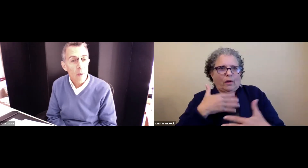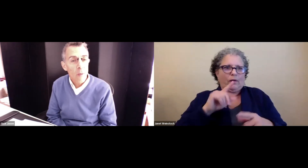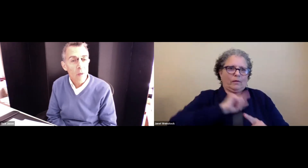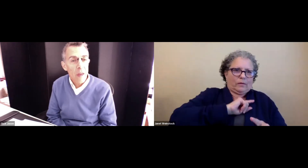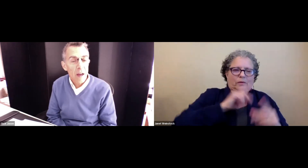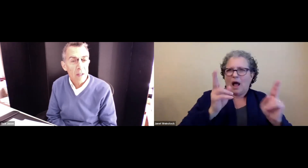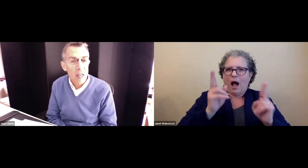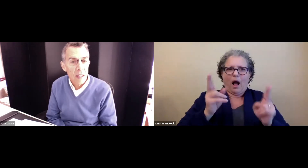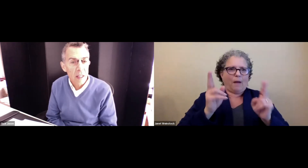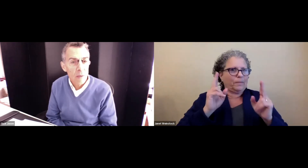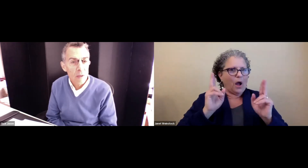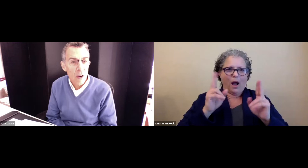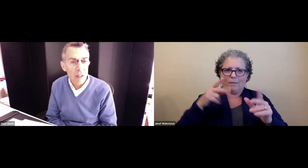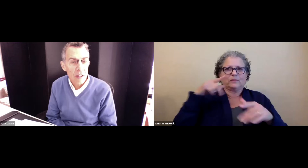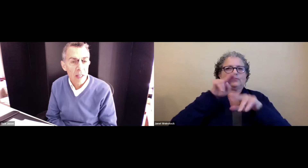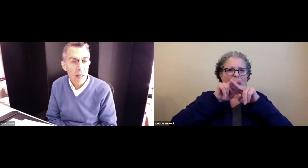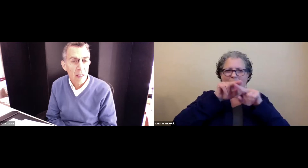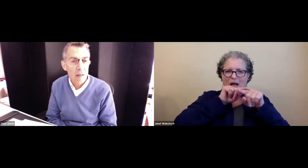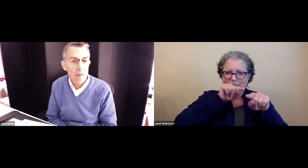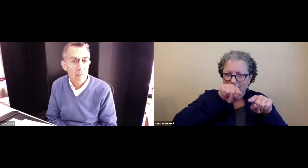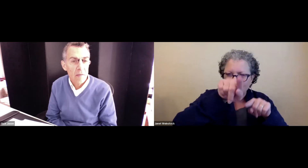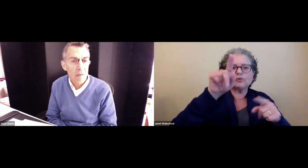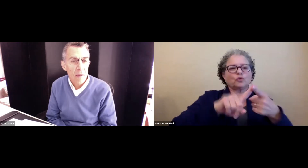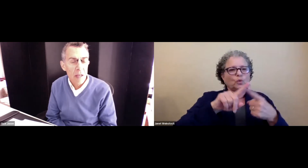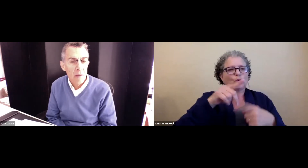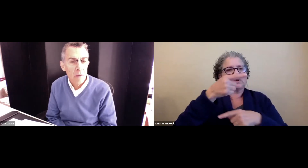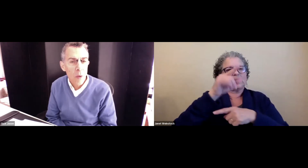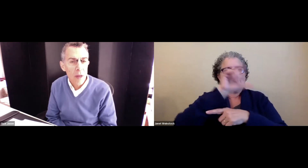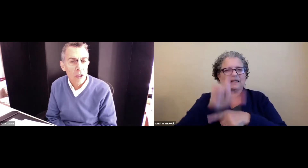They got to England. It was dark. They went to